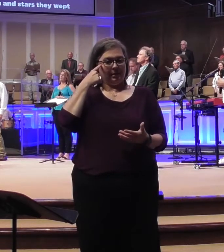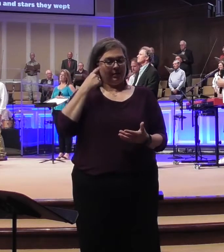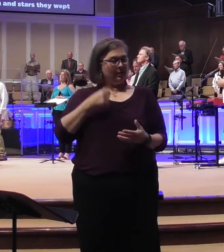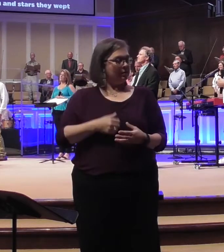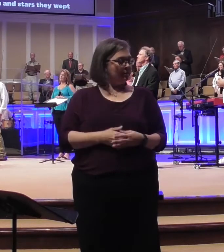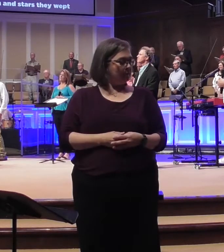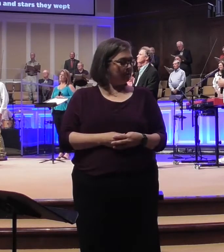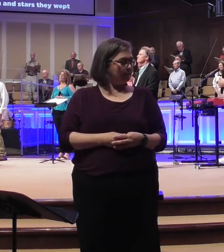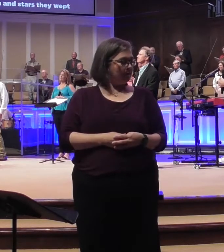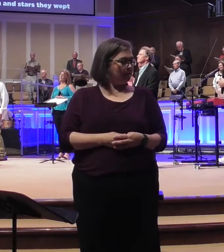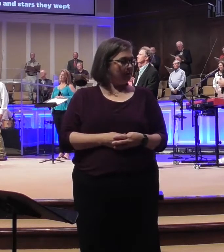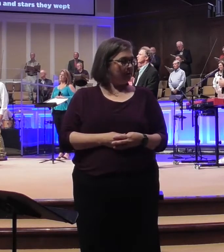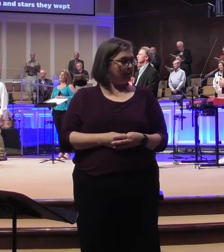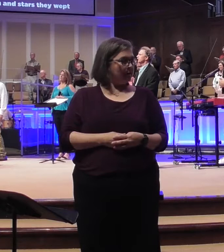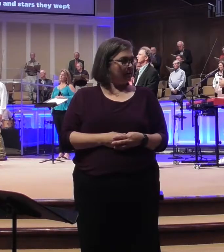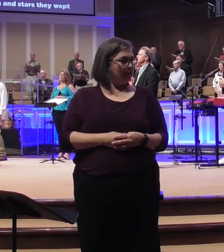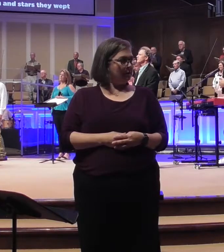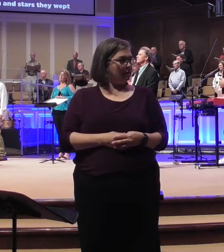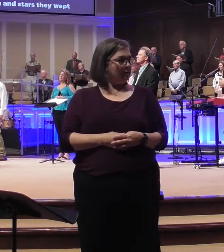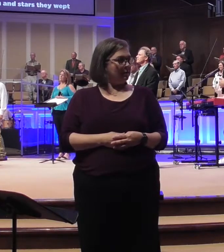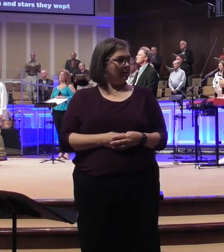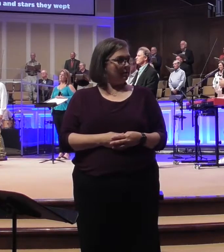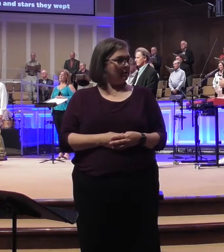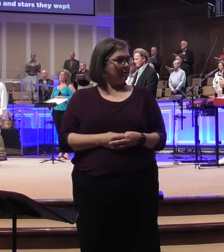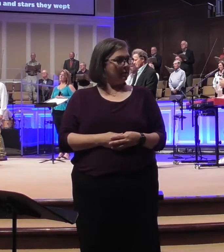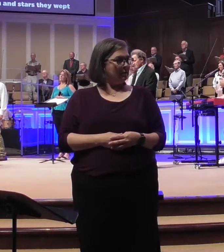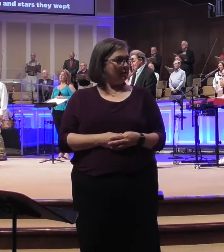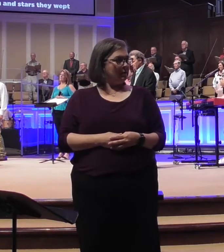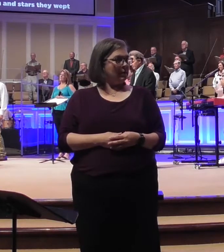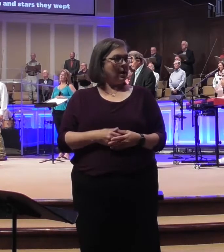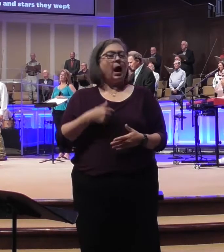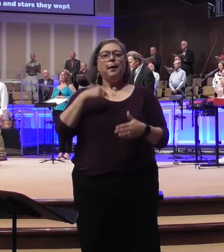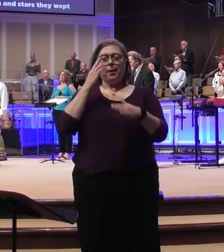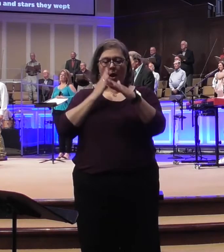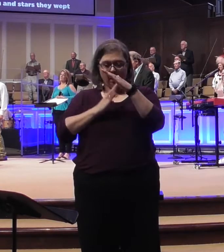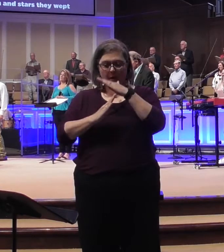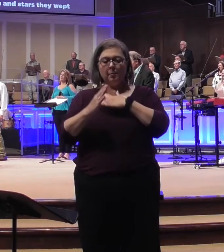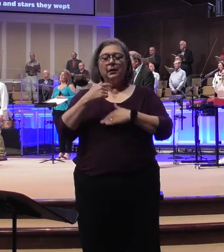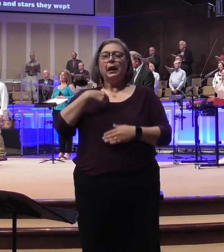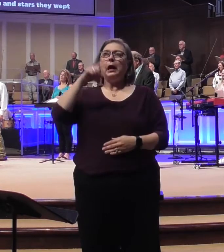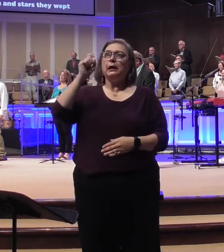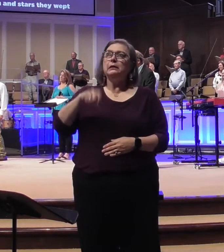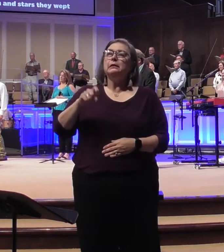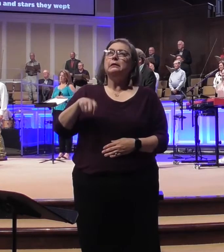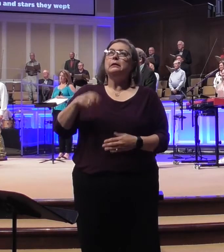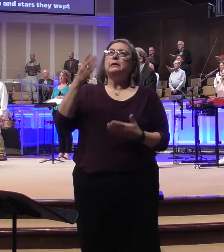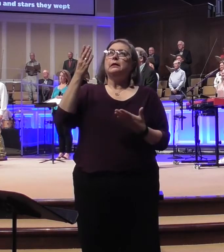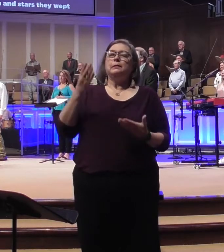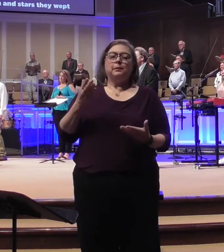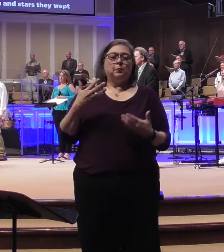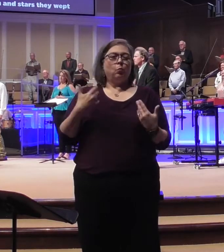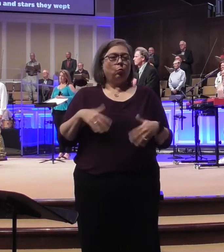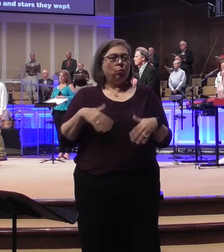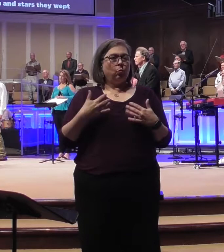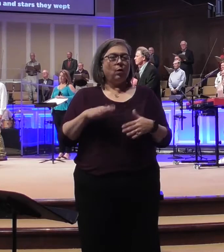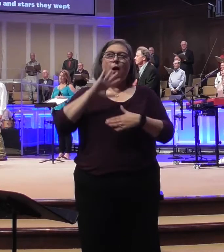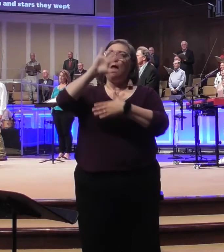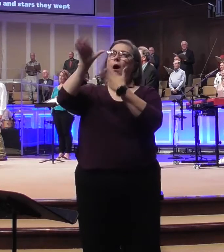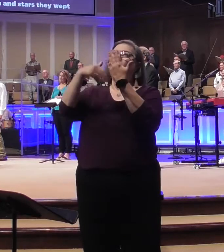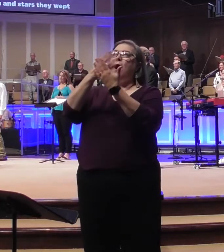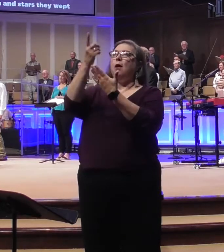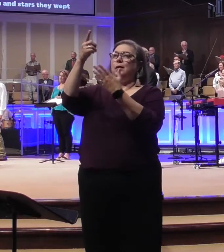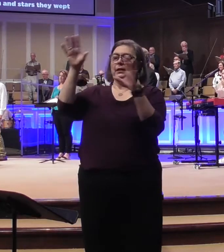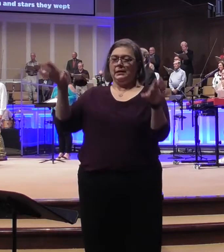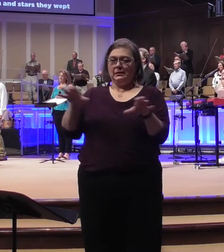by it. I need to remember. so do you. All that he did for